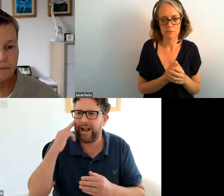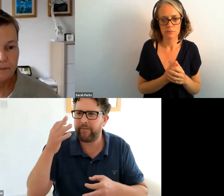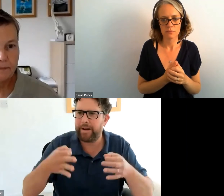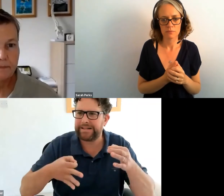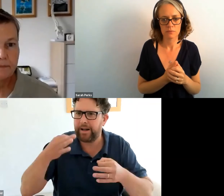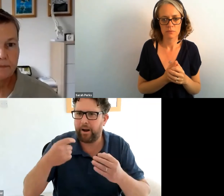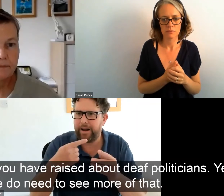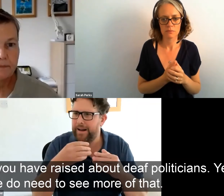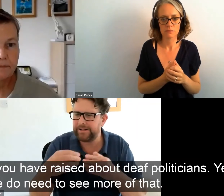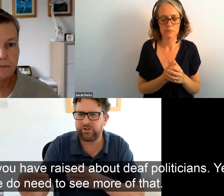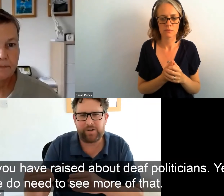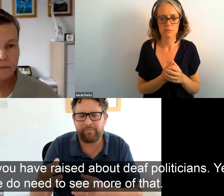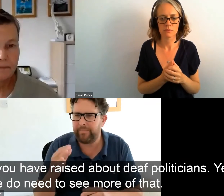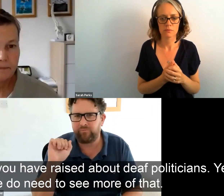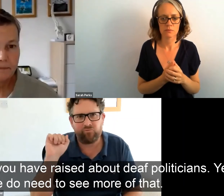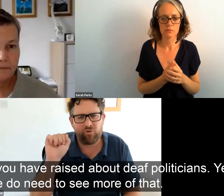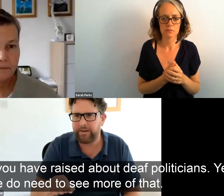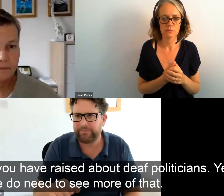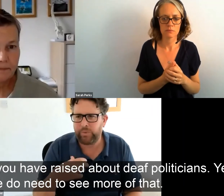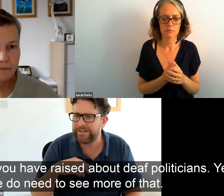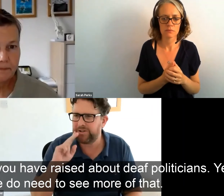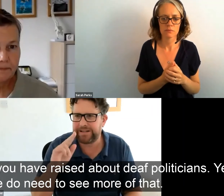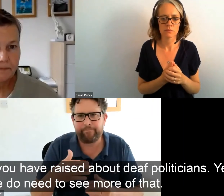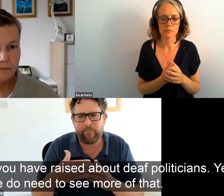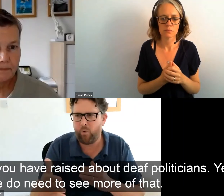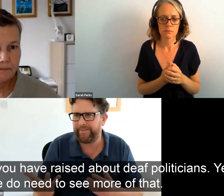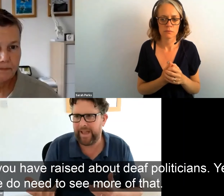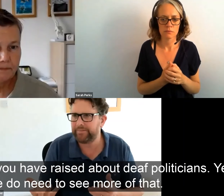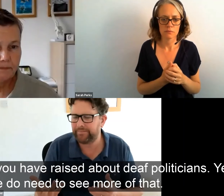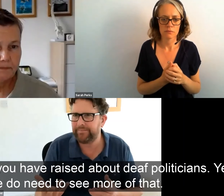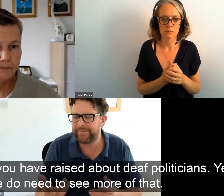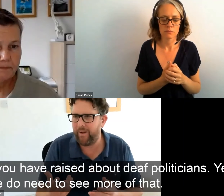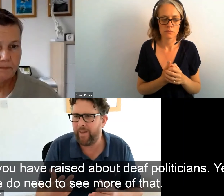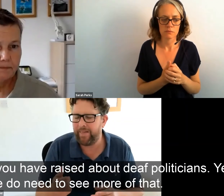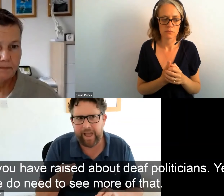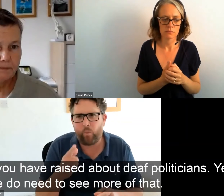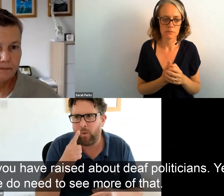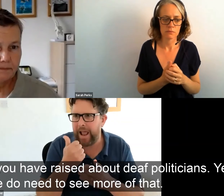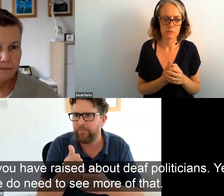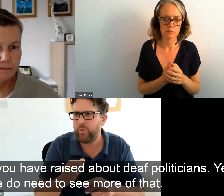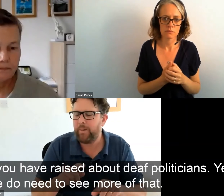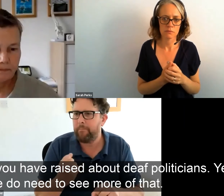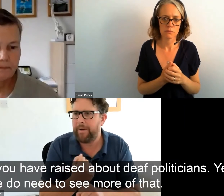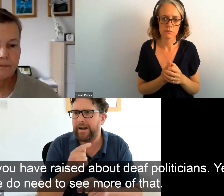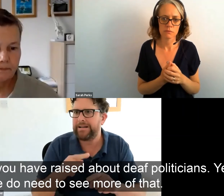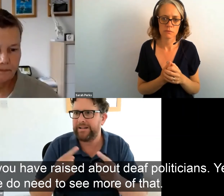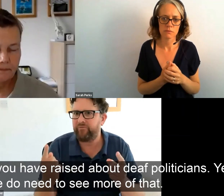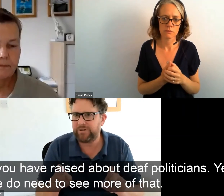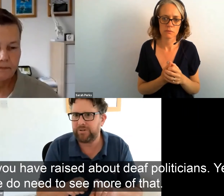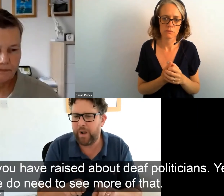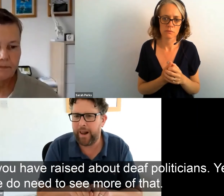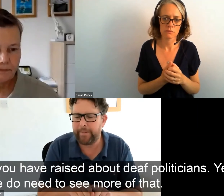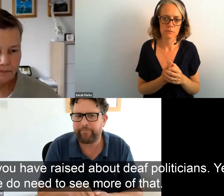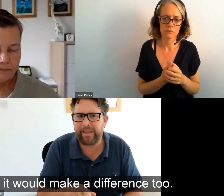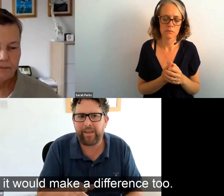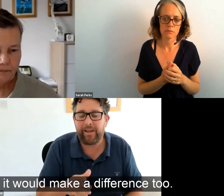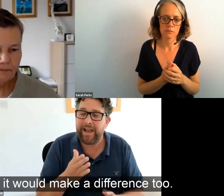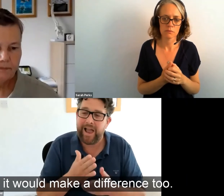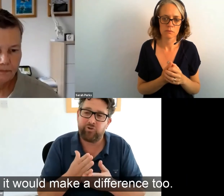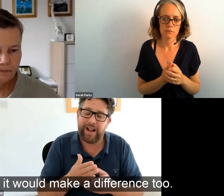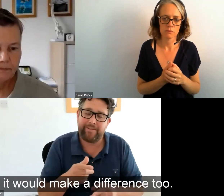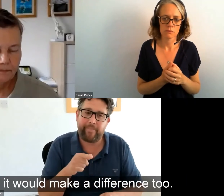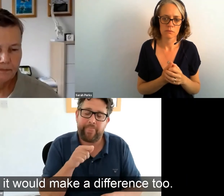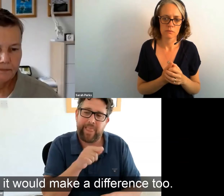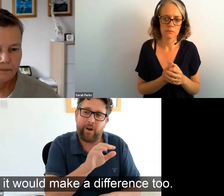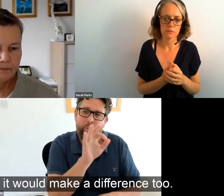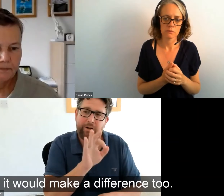The point that you have raised about deaf politicians, yes, we do need to see more of that, and it